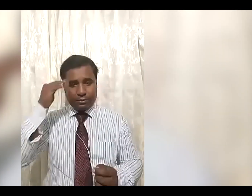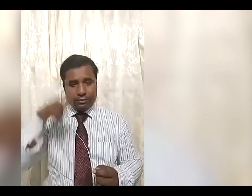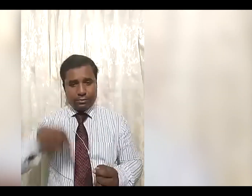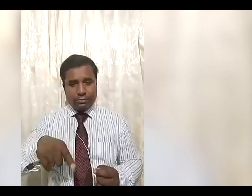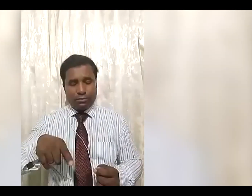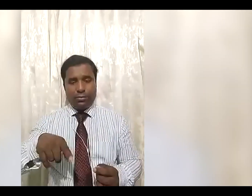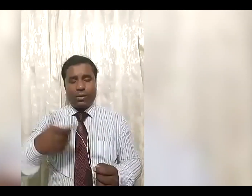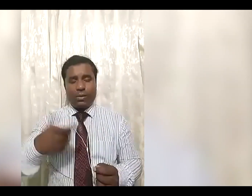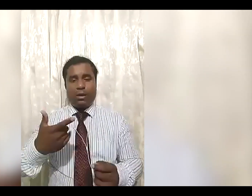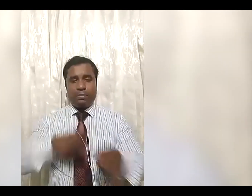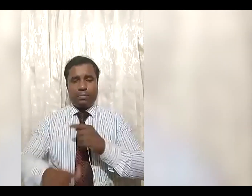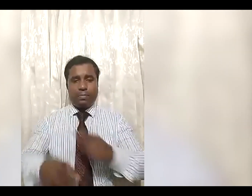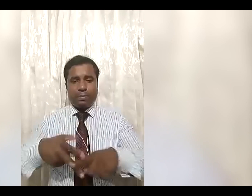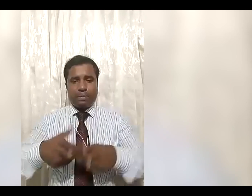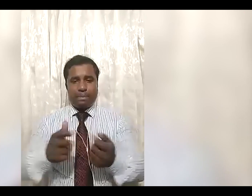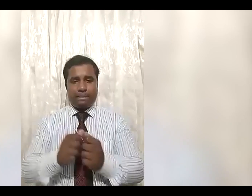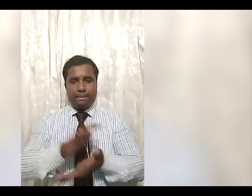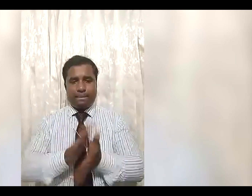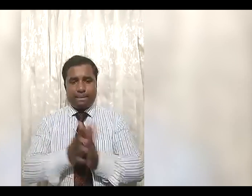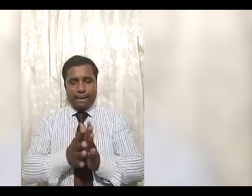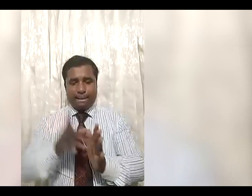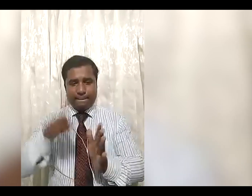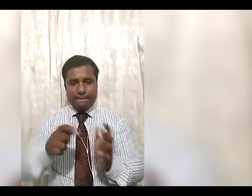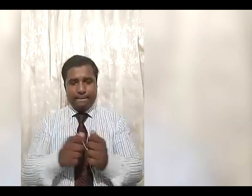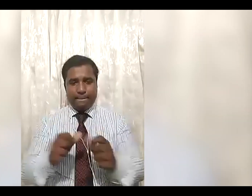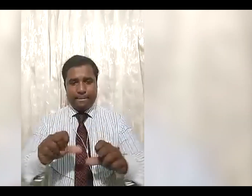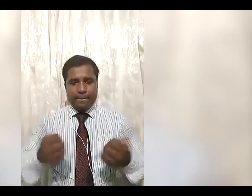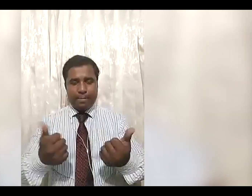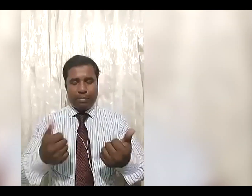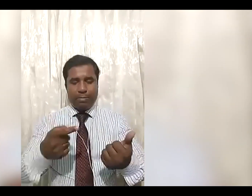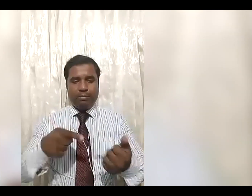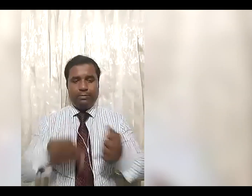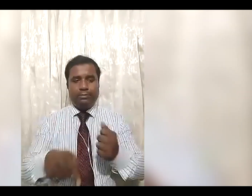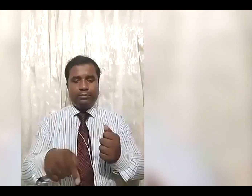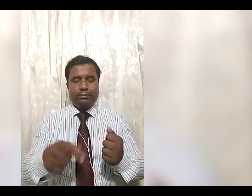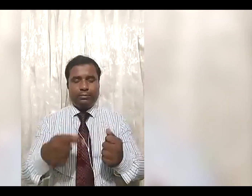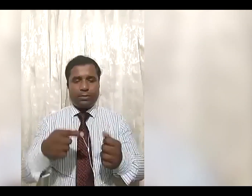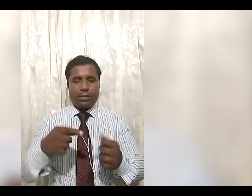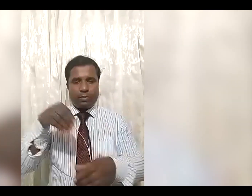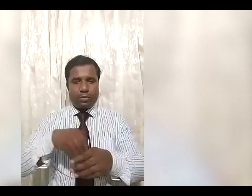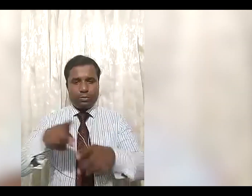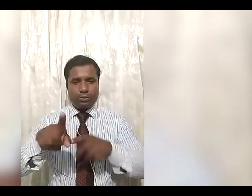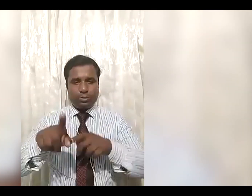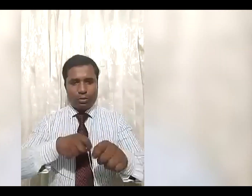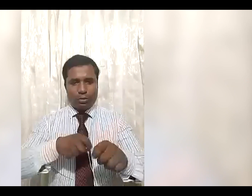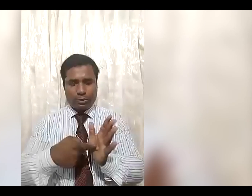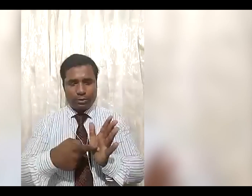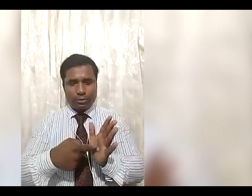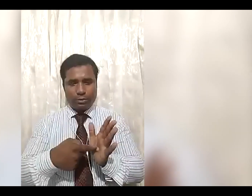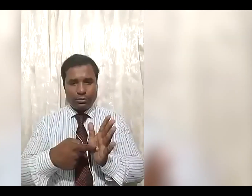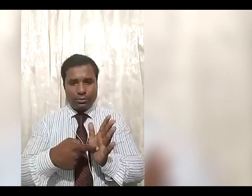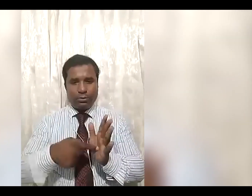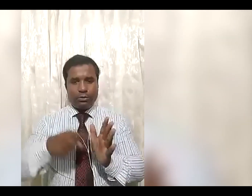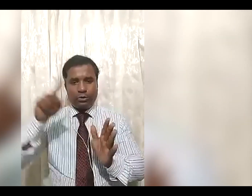some countries, data on disability is actually collected by the Election Commission. So when people register to vote, you would also then